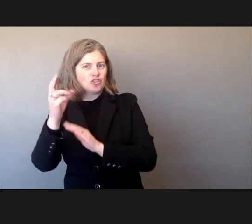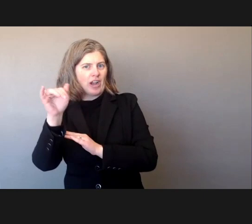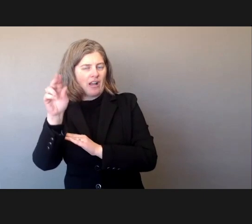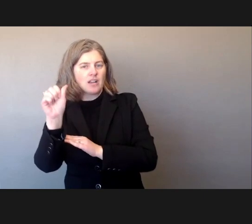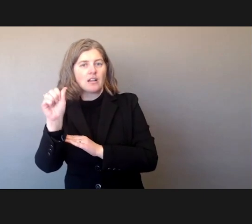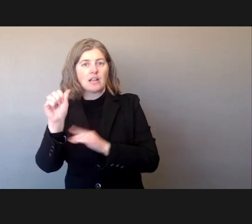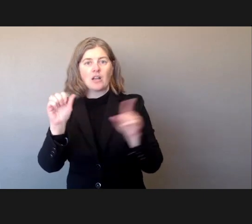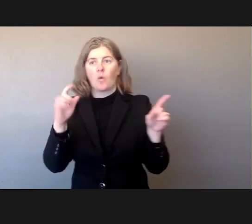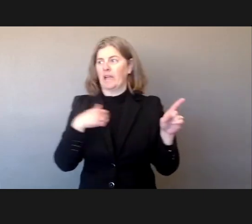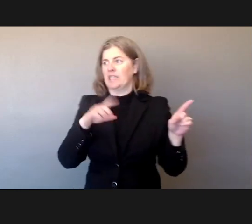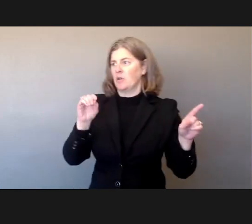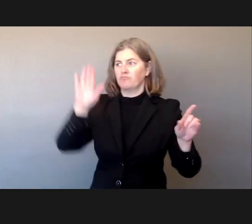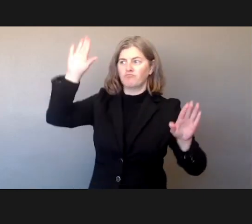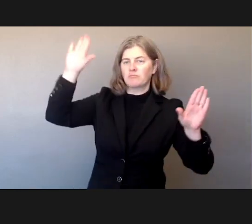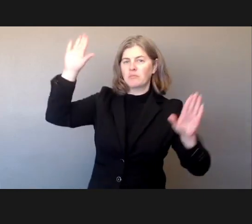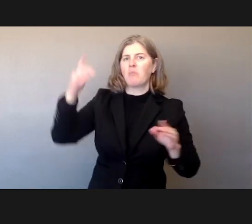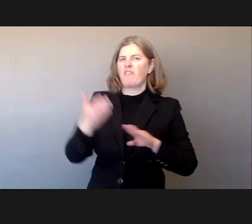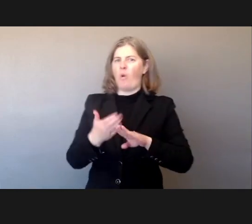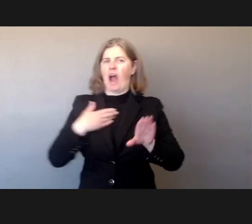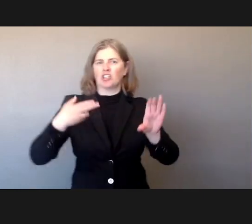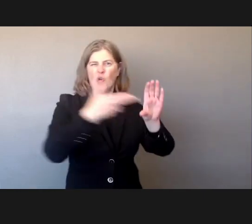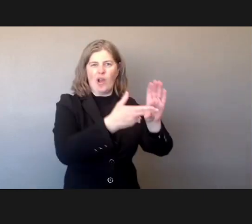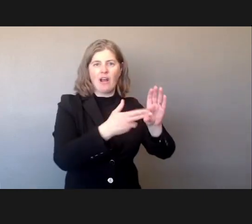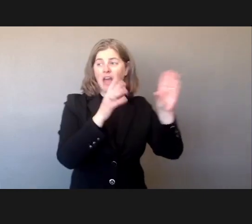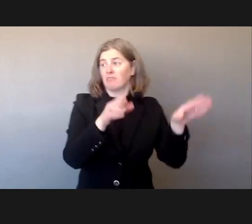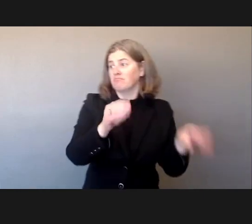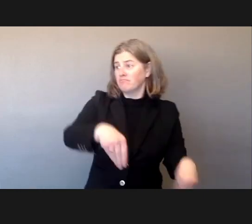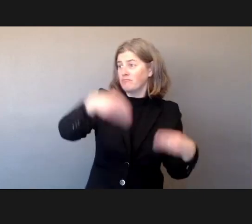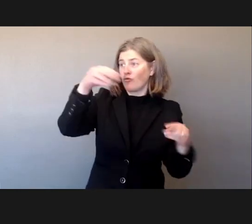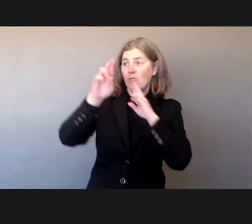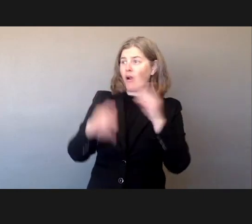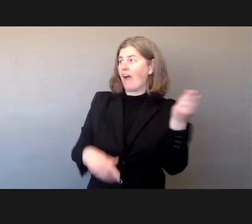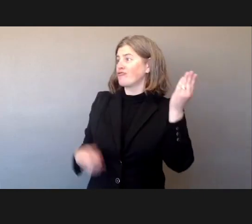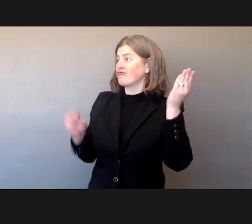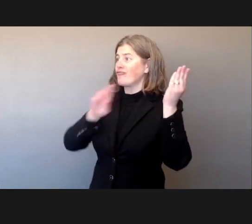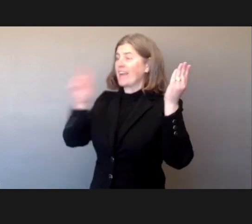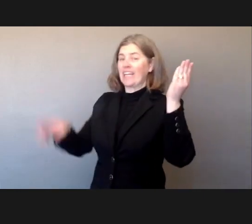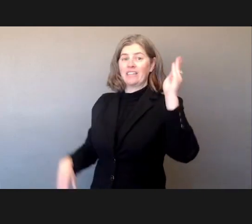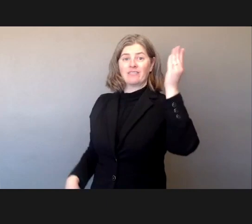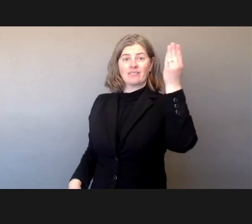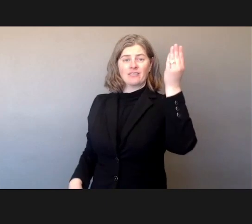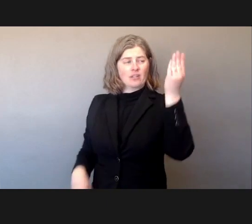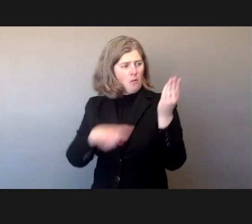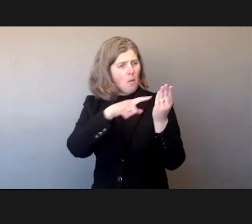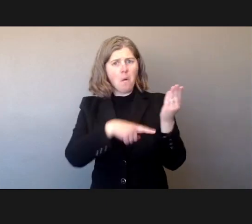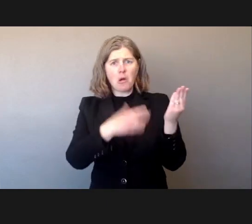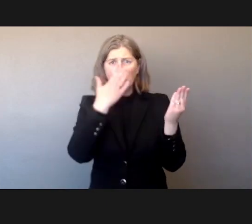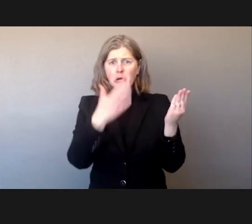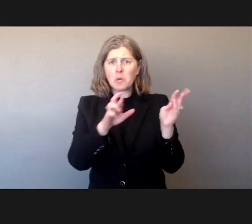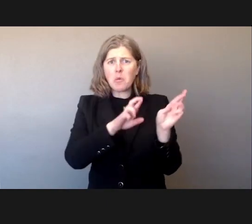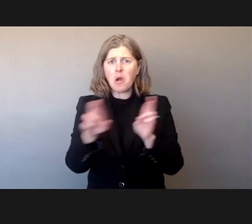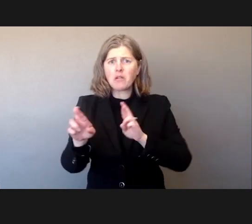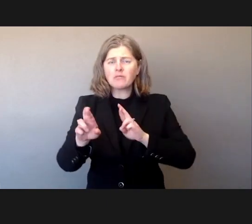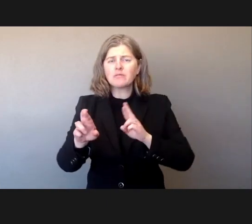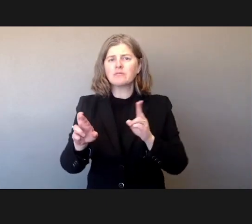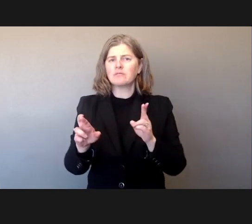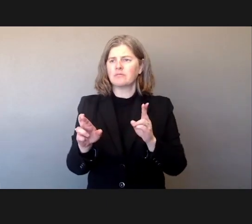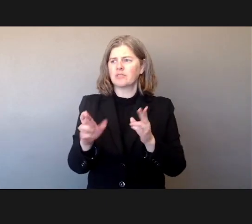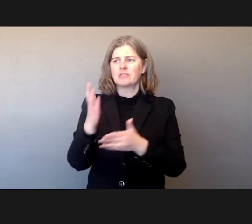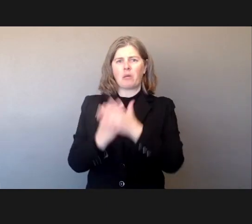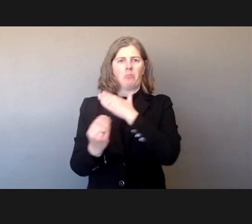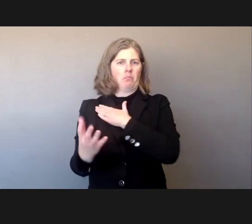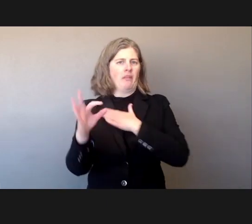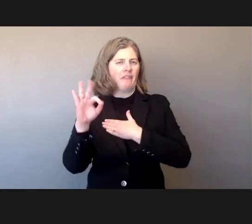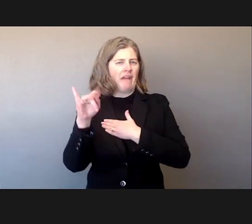raised their hand. It was before I was over there, pulled out this report and said, we already have this. And it was actually really quite good. So some little known facts about